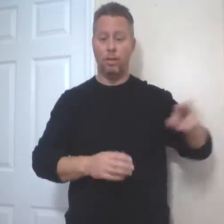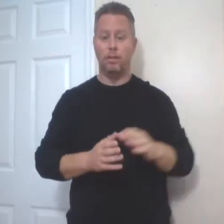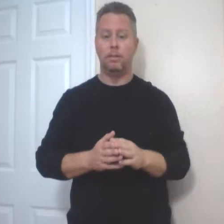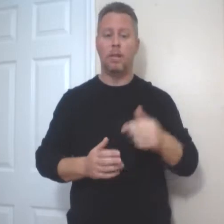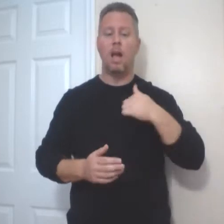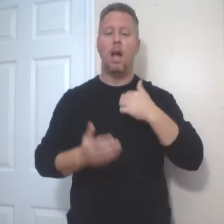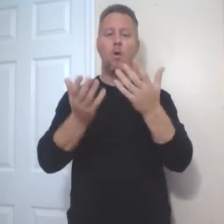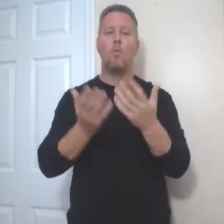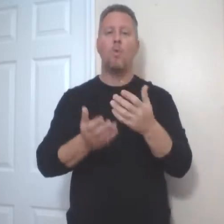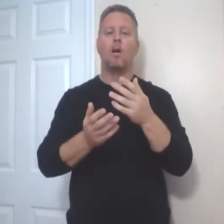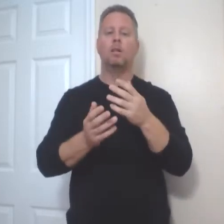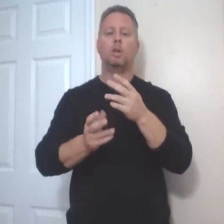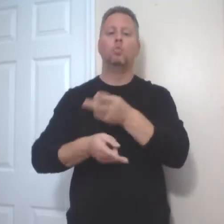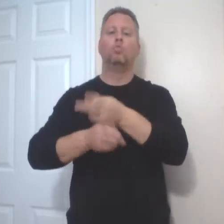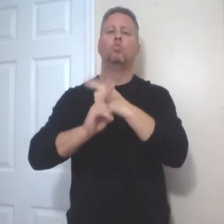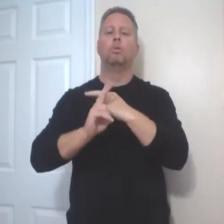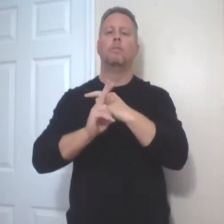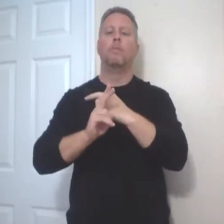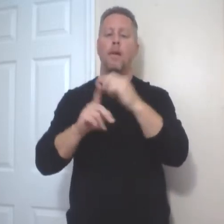my variable positive. So,